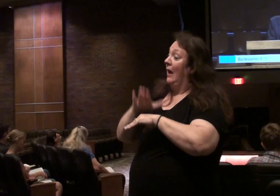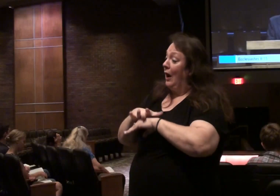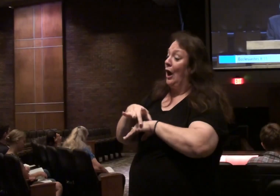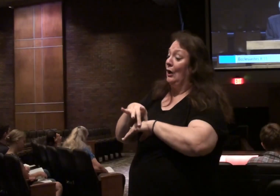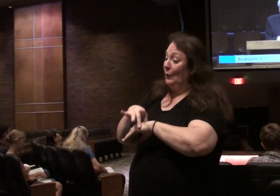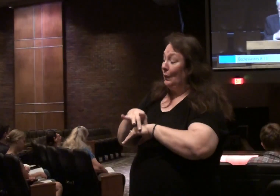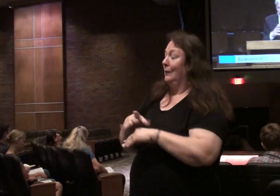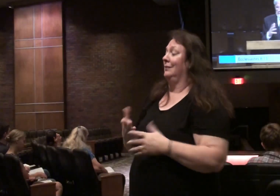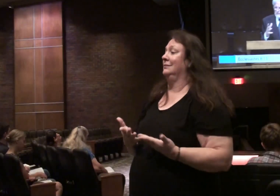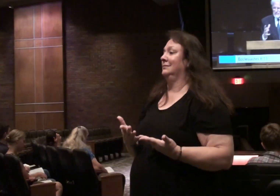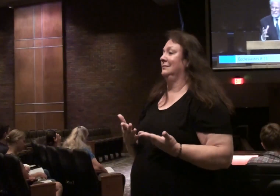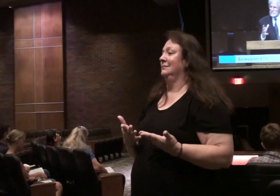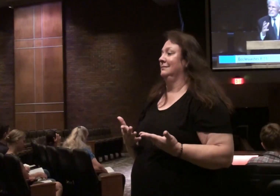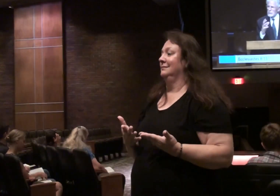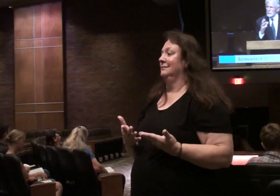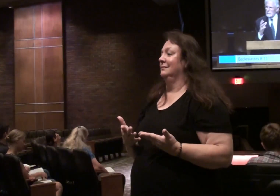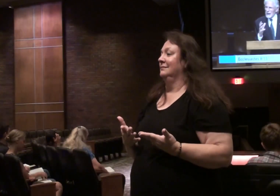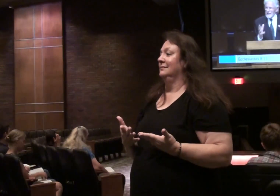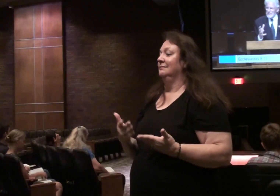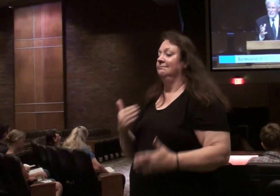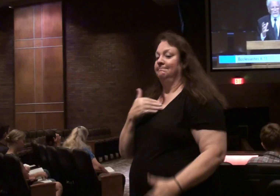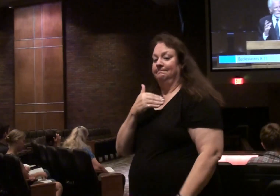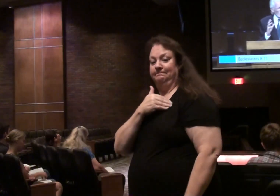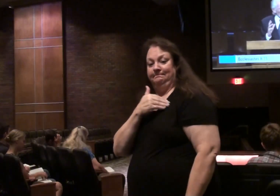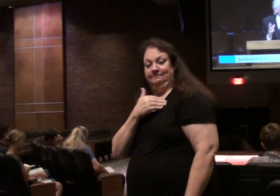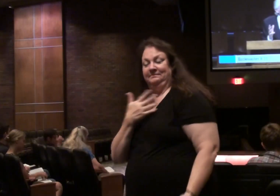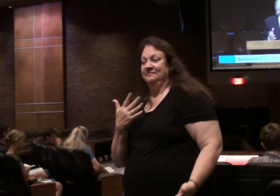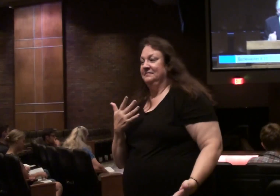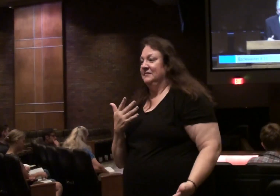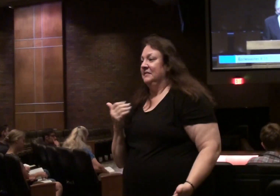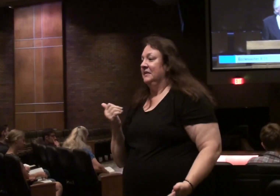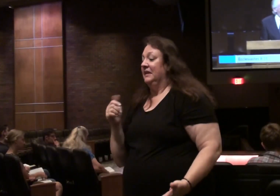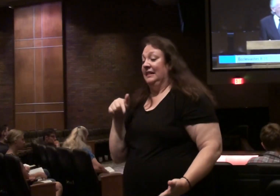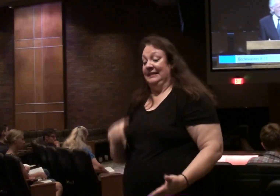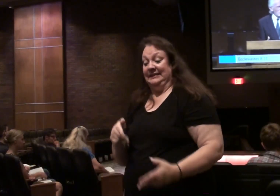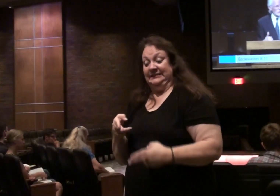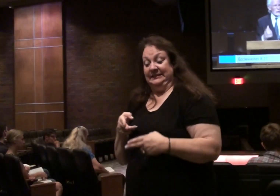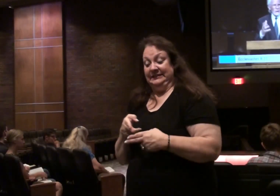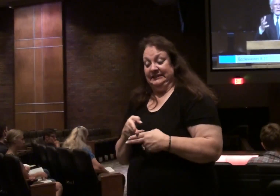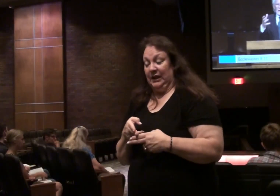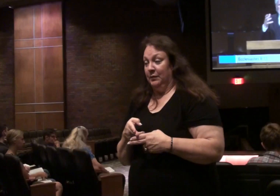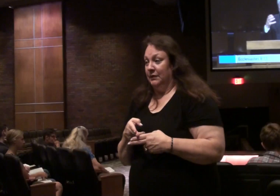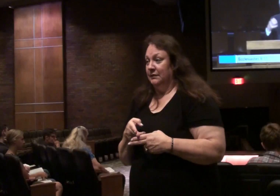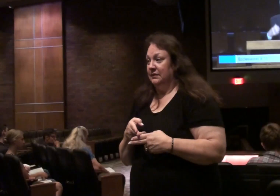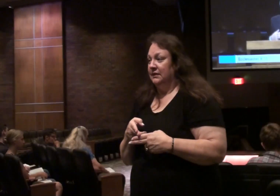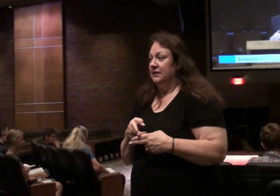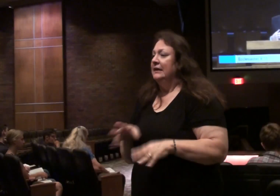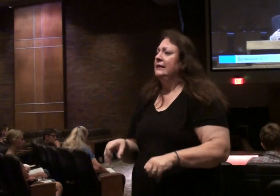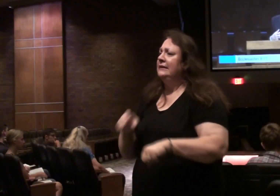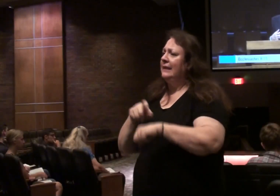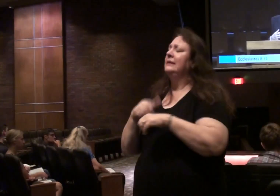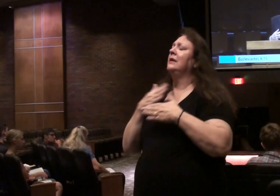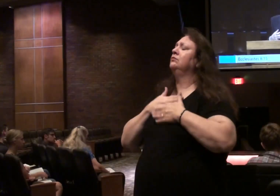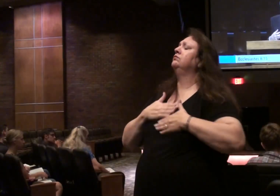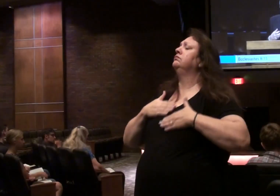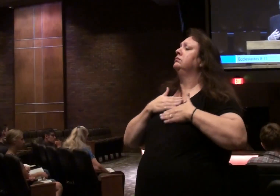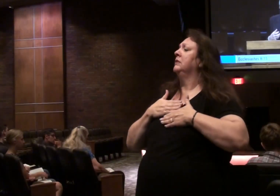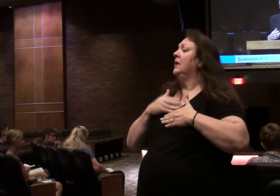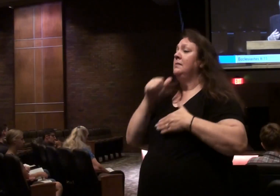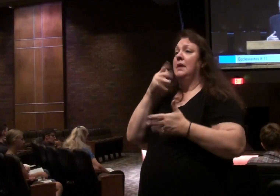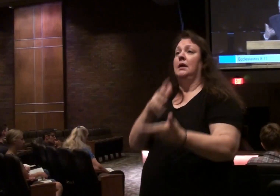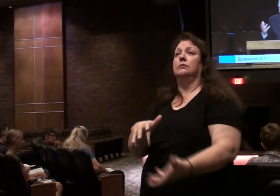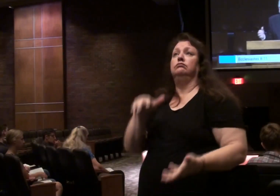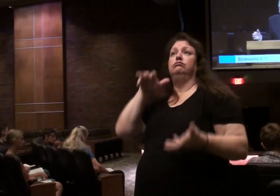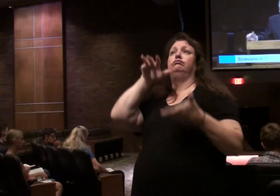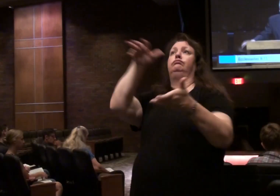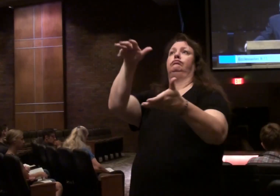sun. I mean, we're reminded this is all temporal. So we can take time to enjoy it. I may not have the wealth